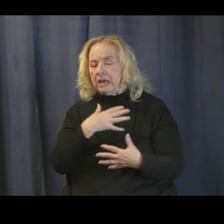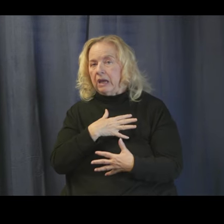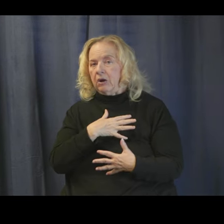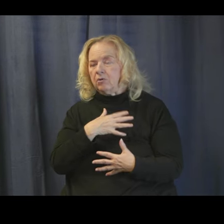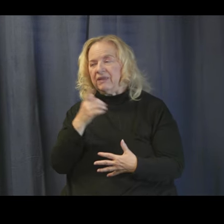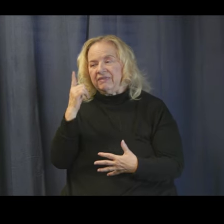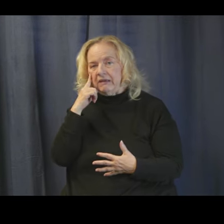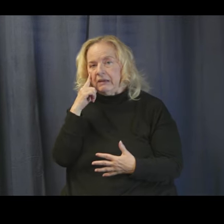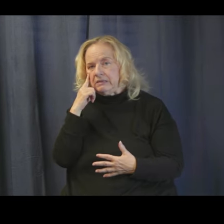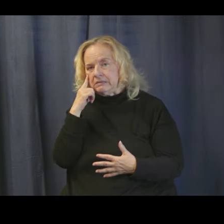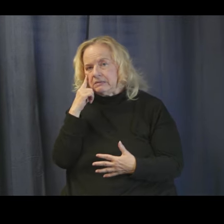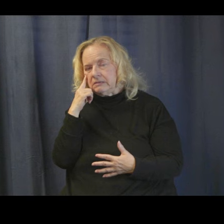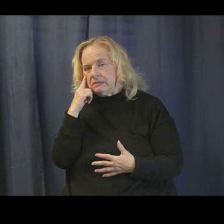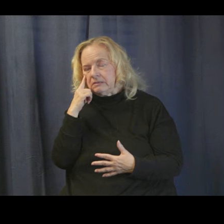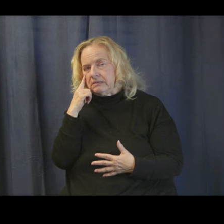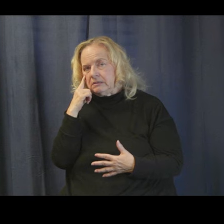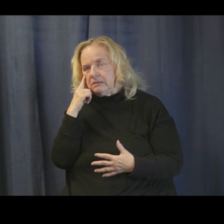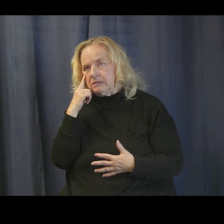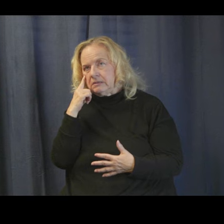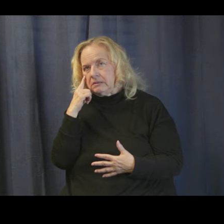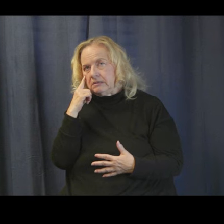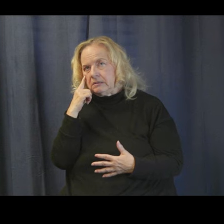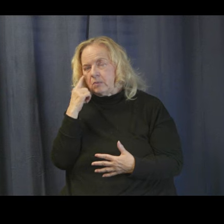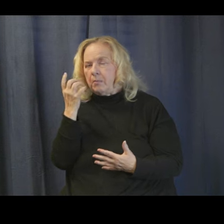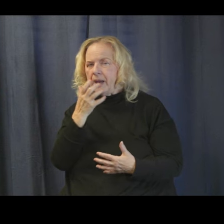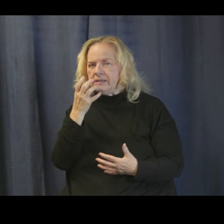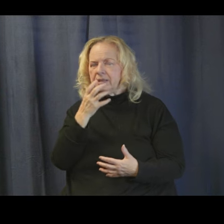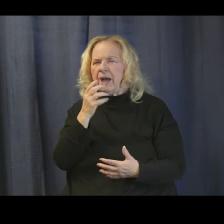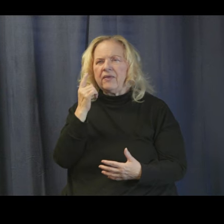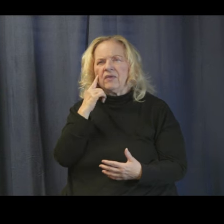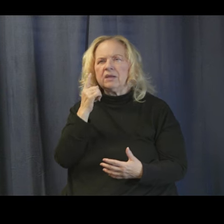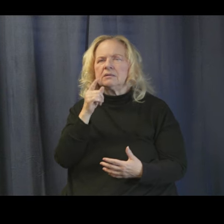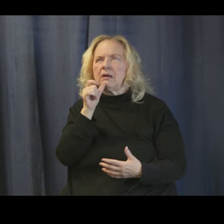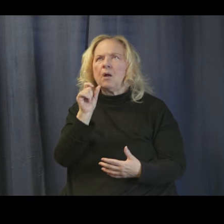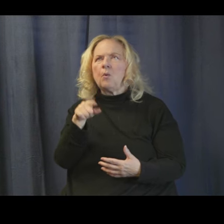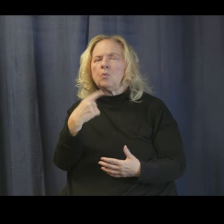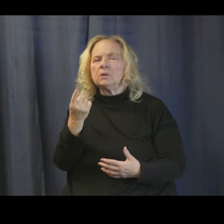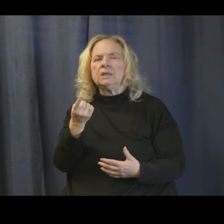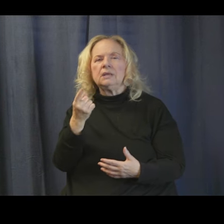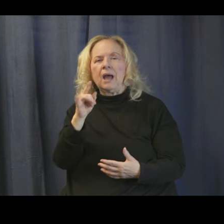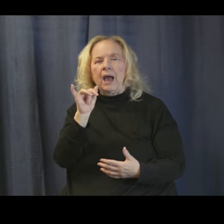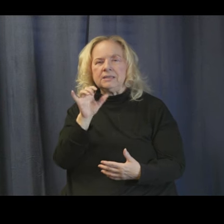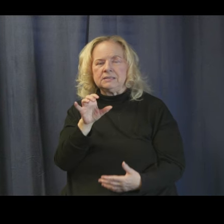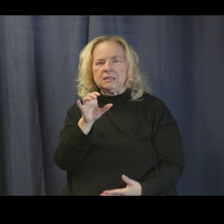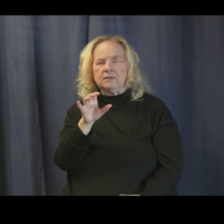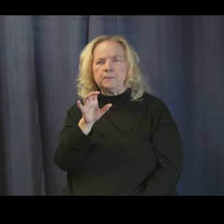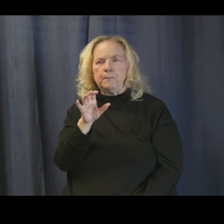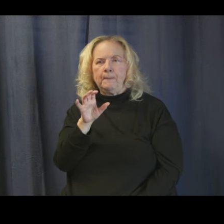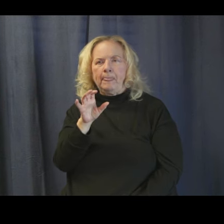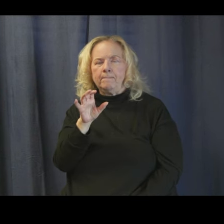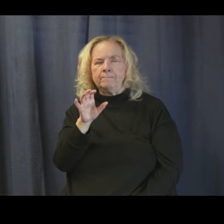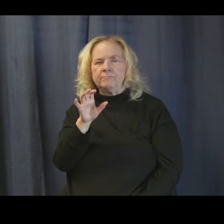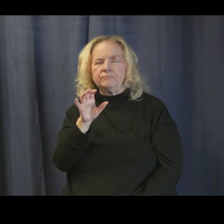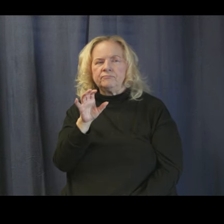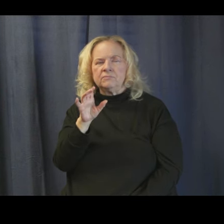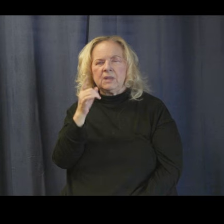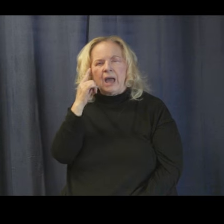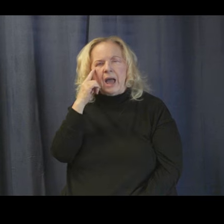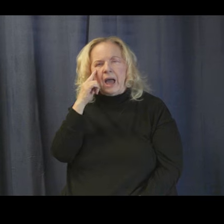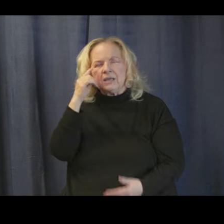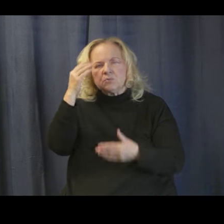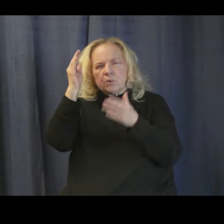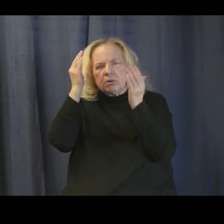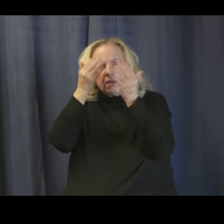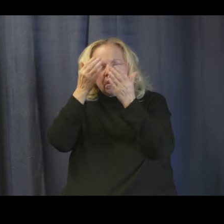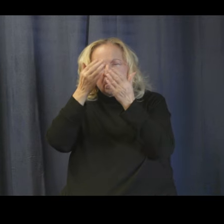to death because he thinks, one of the amazing things is, I think not only was Isaac, his eyes were